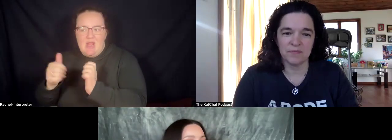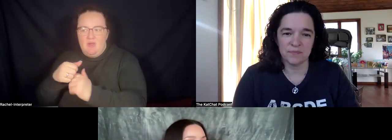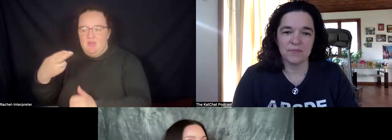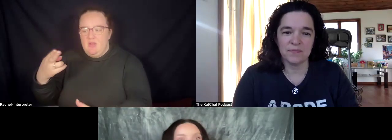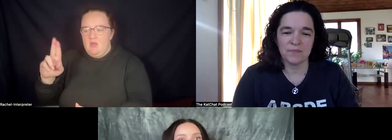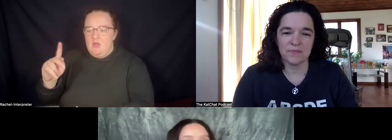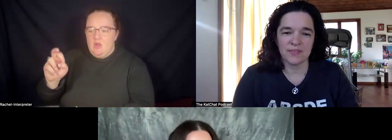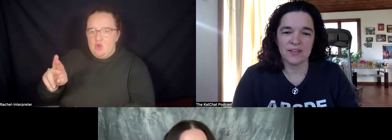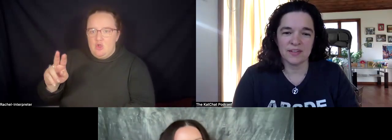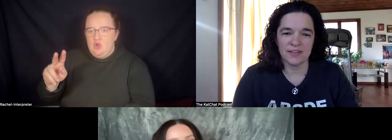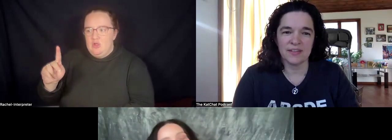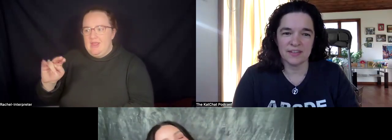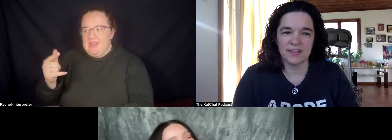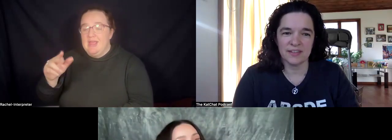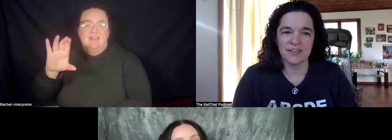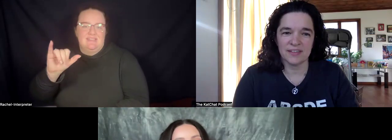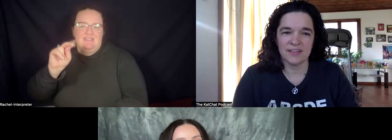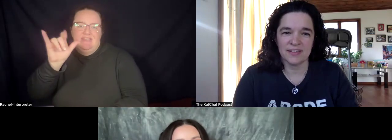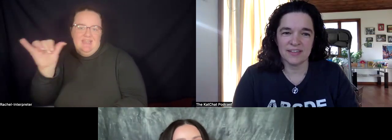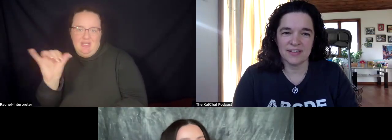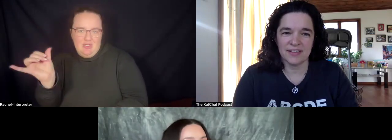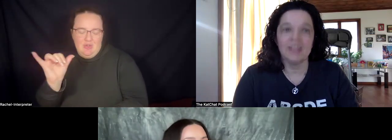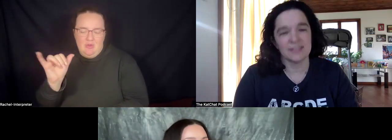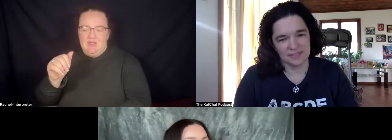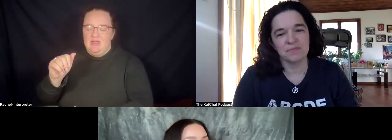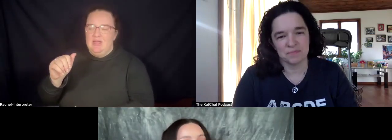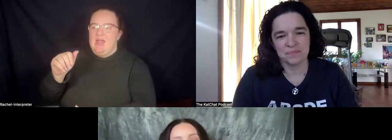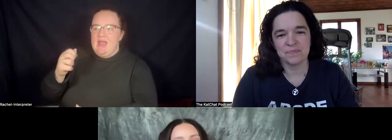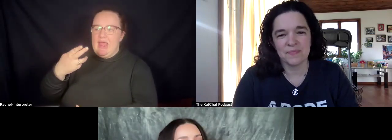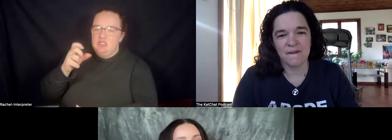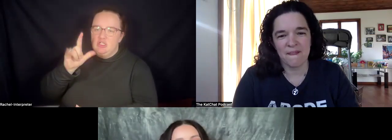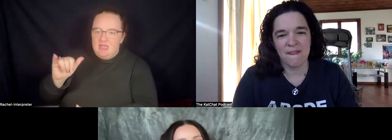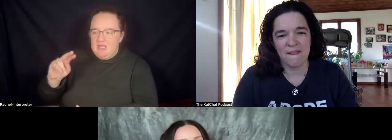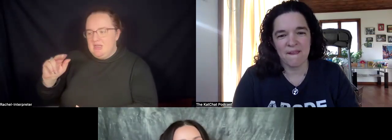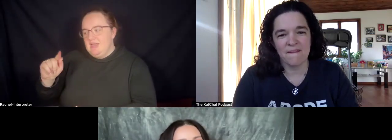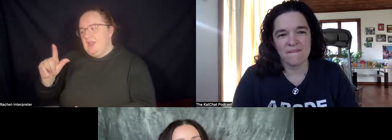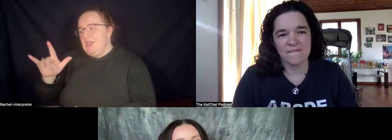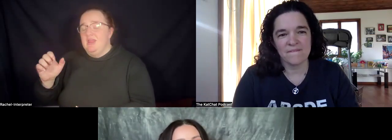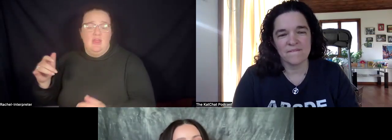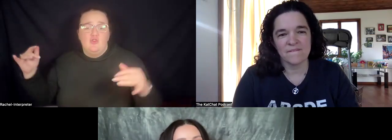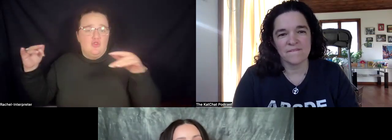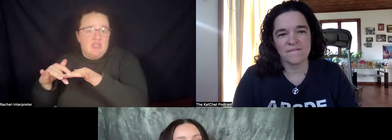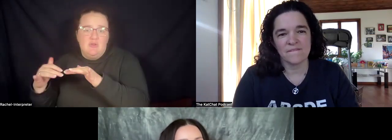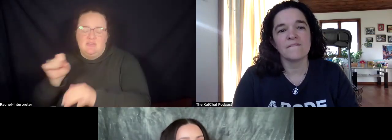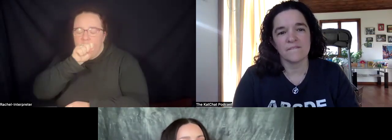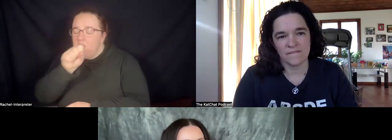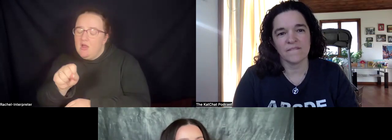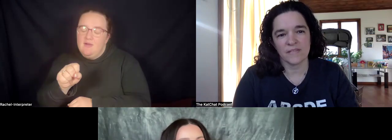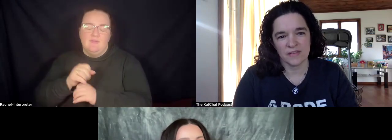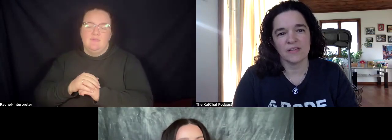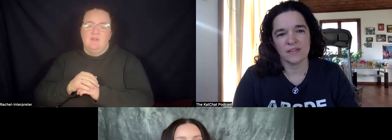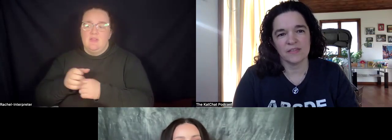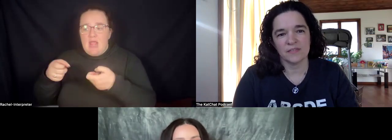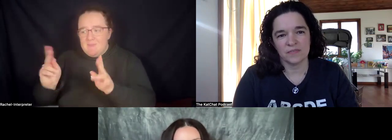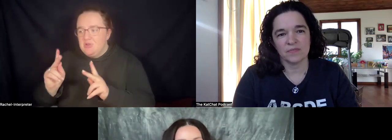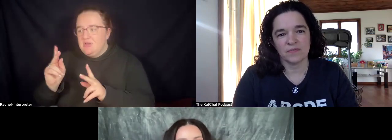and give me Cindy Busby again, and I loved Ashley, Natalie. I'm always down for reunions too. I really do love the